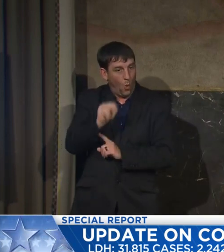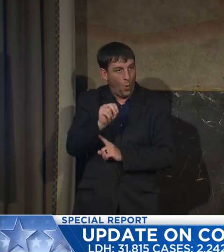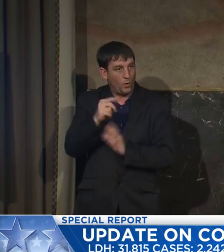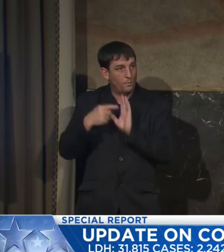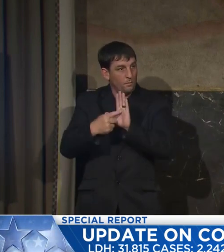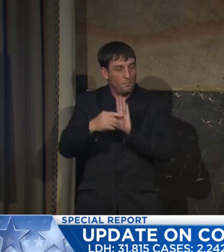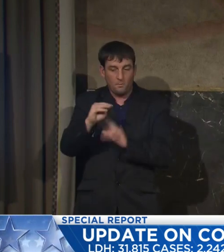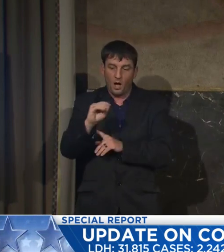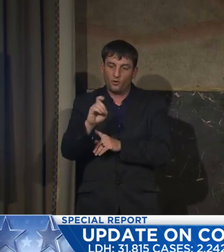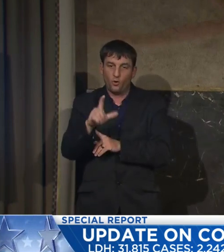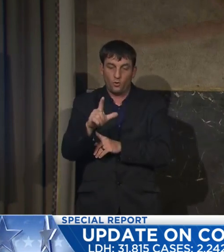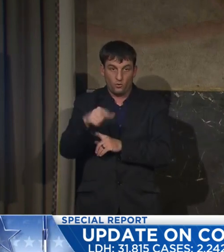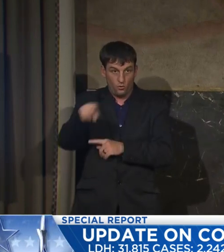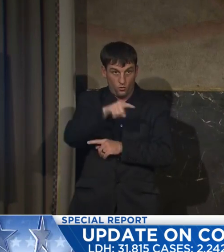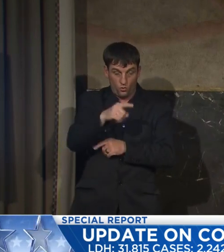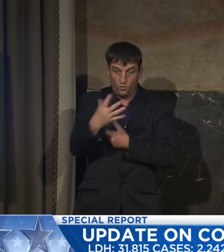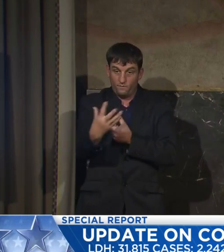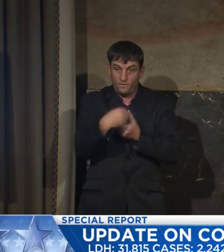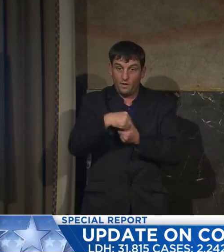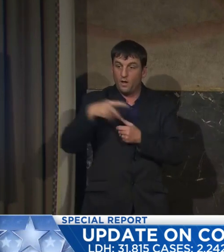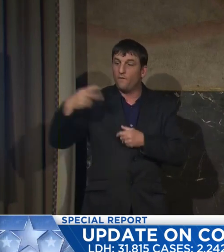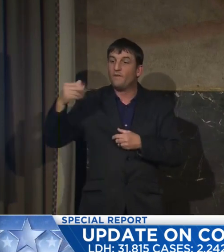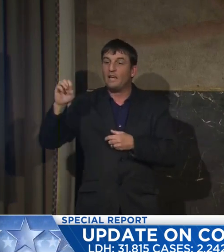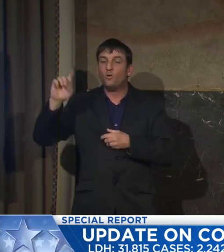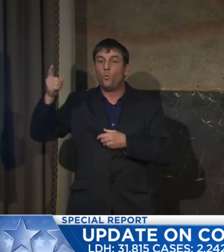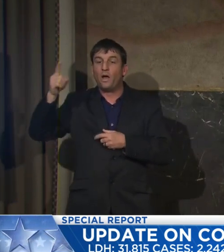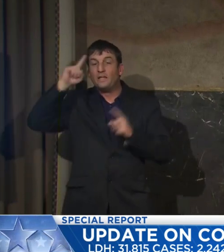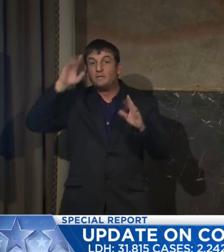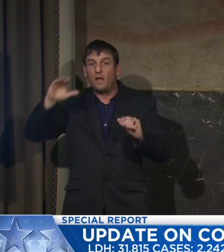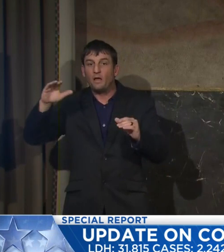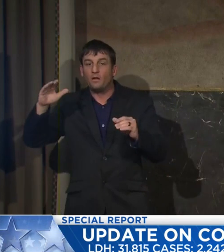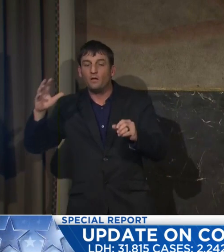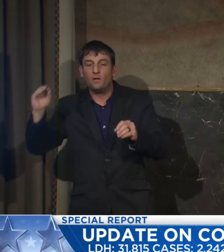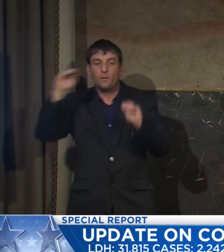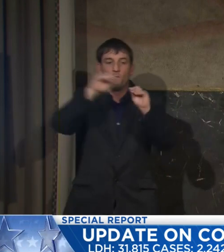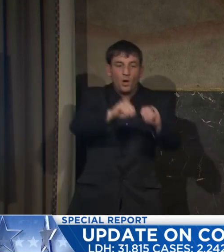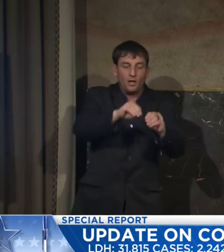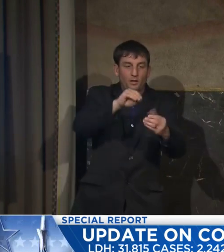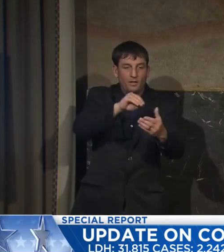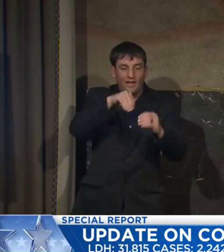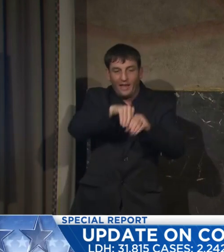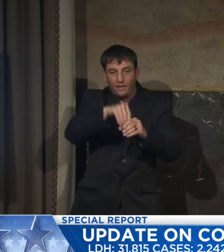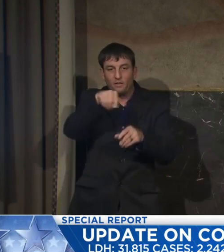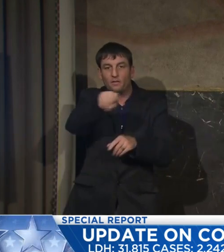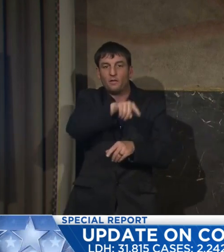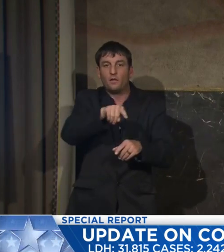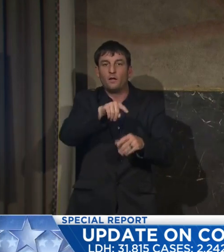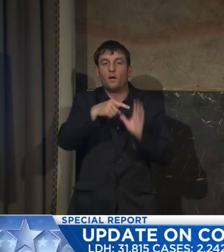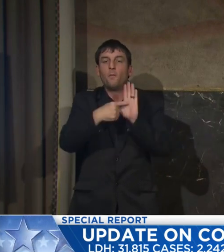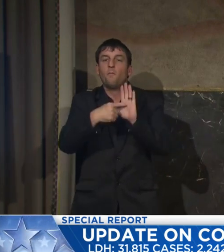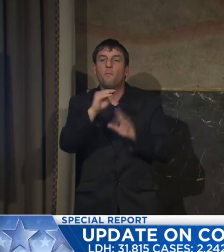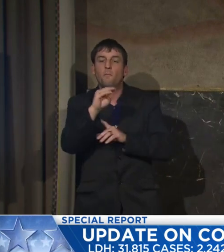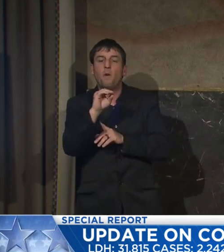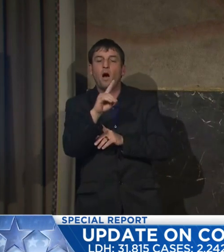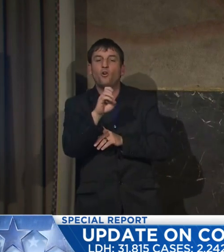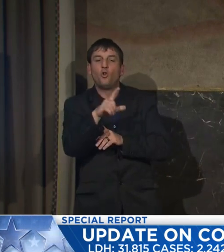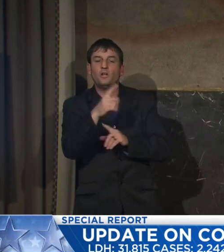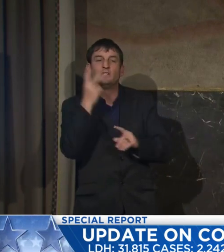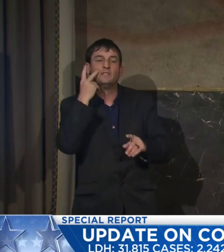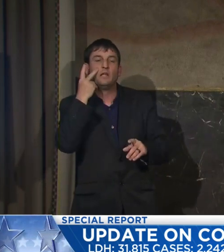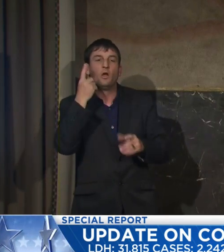you're building in the phase 1 expectations into the modeling to see what you are expecting in the